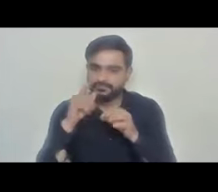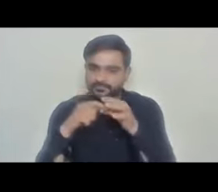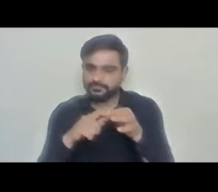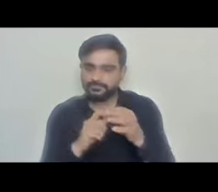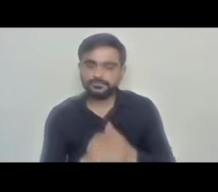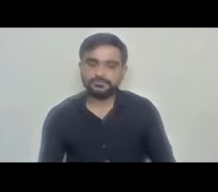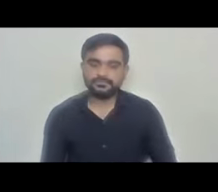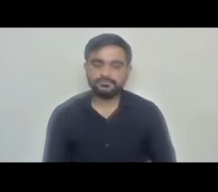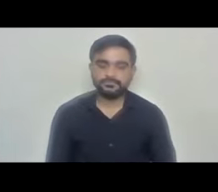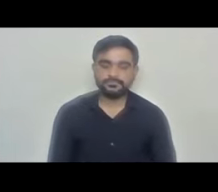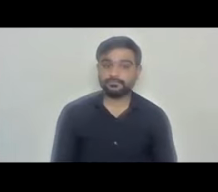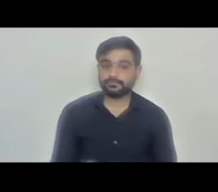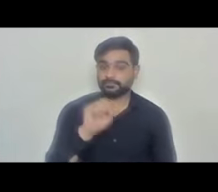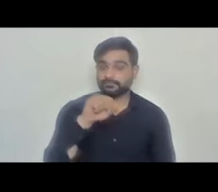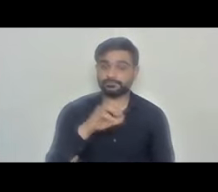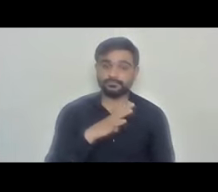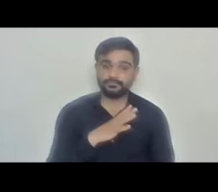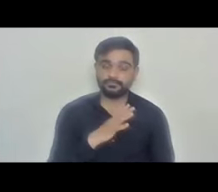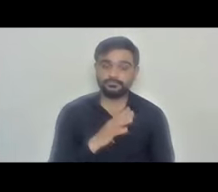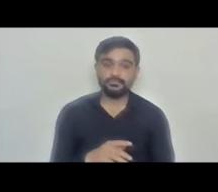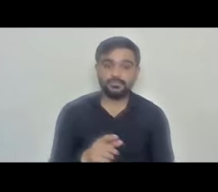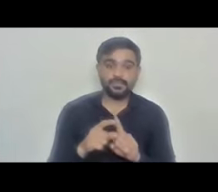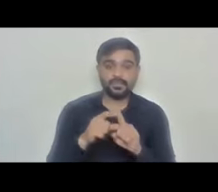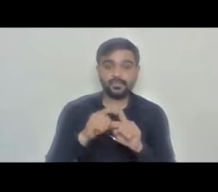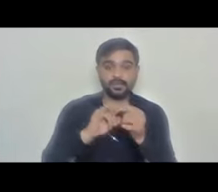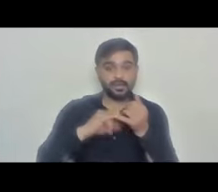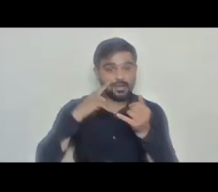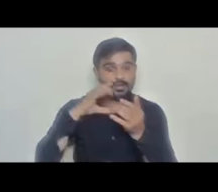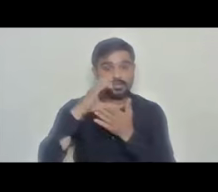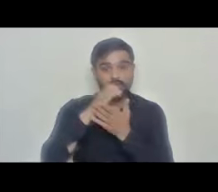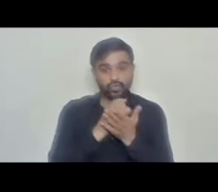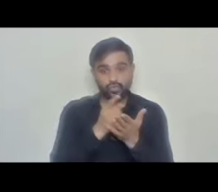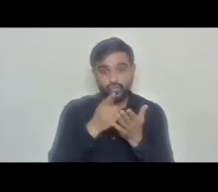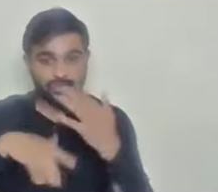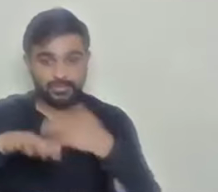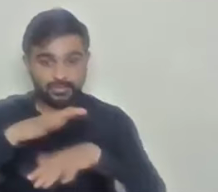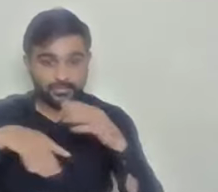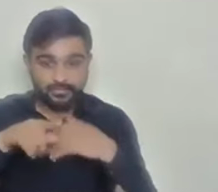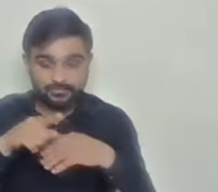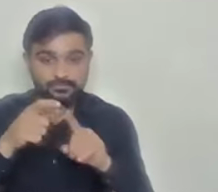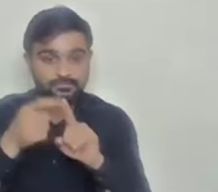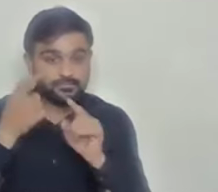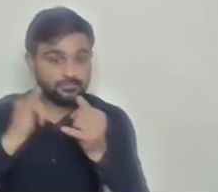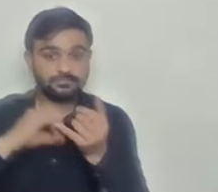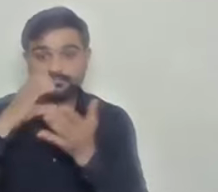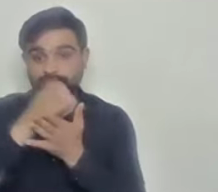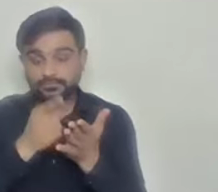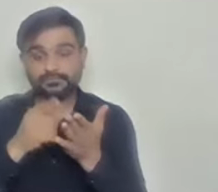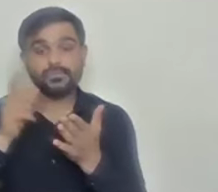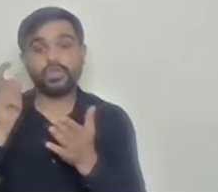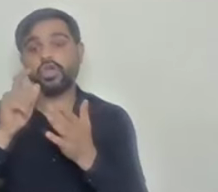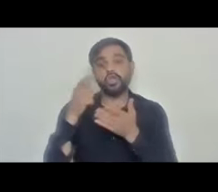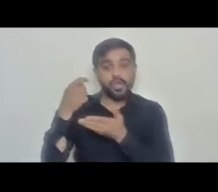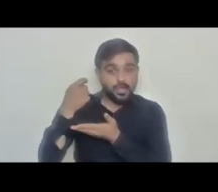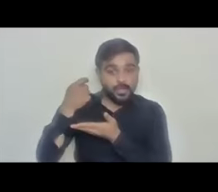question. yes. Ma'am, discourse analysis could be discourse within the scholarship